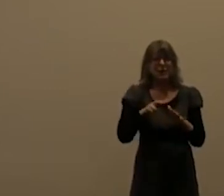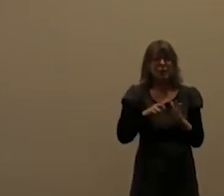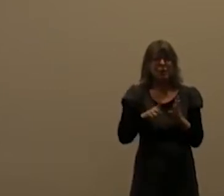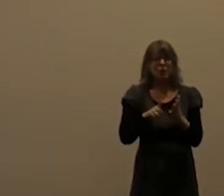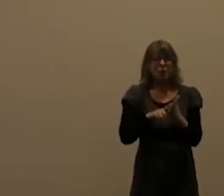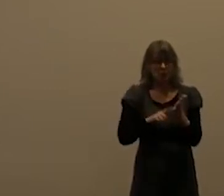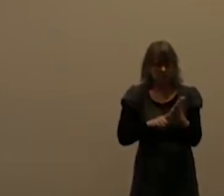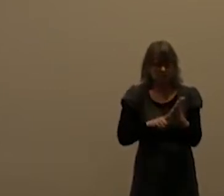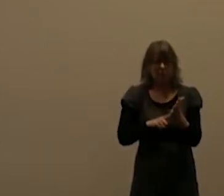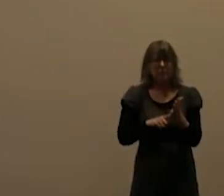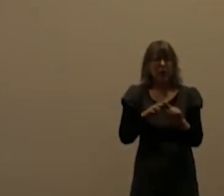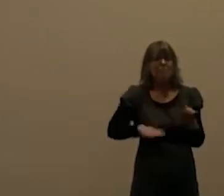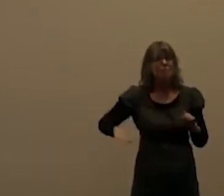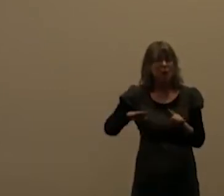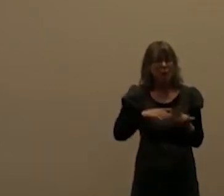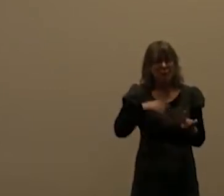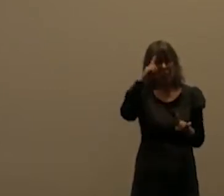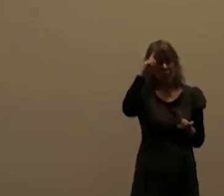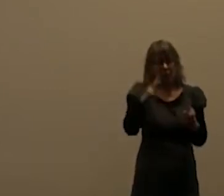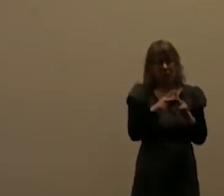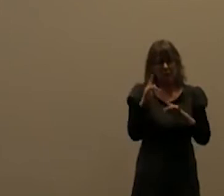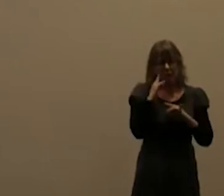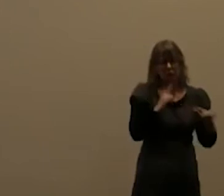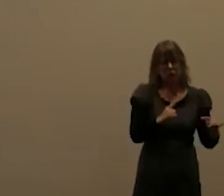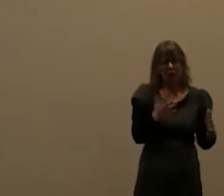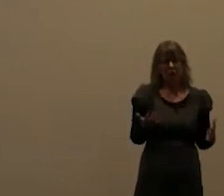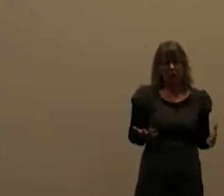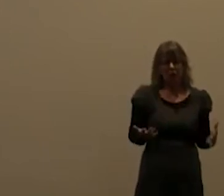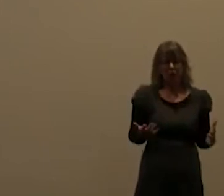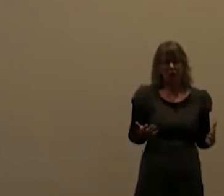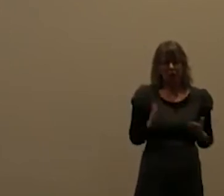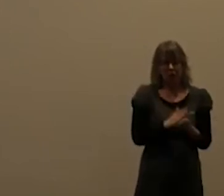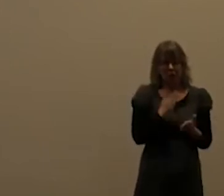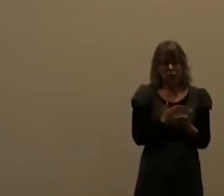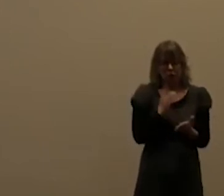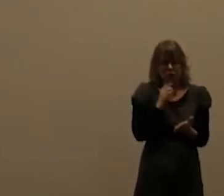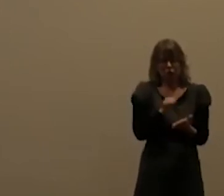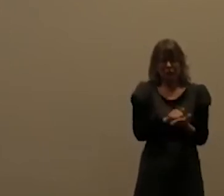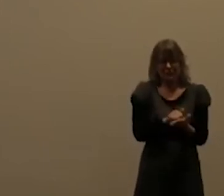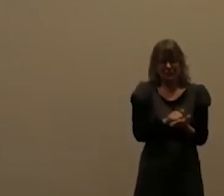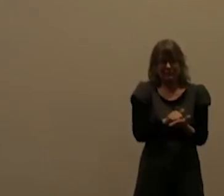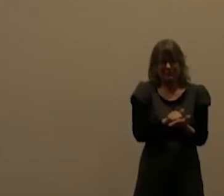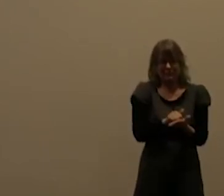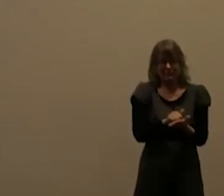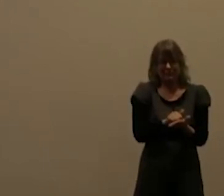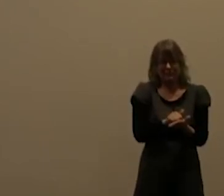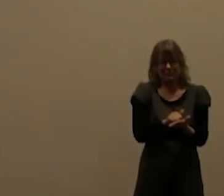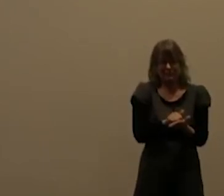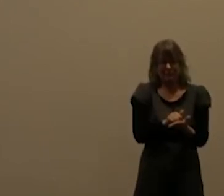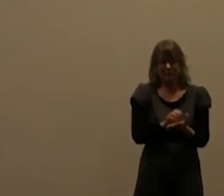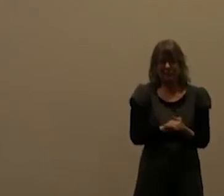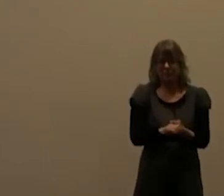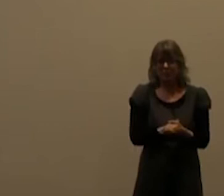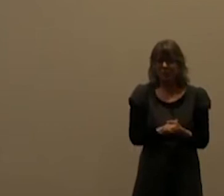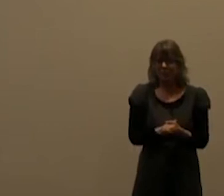I think. But I will double check on that and make sure that I'm not saying the wrong information there, but I'm pretty sure.